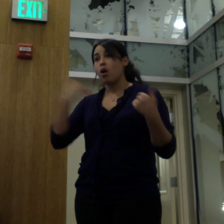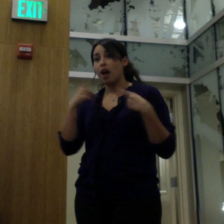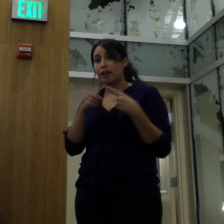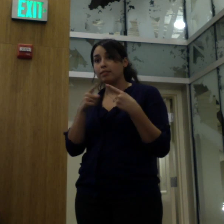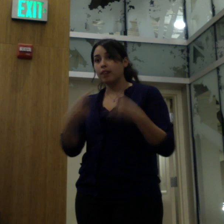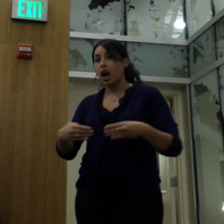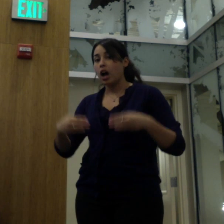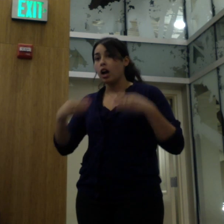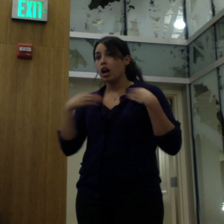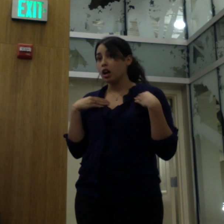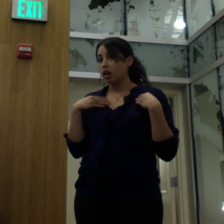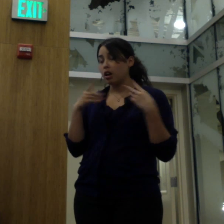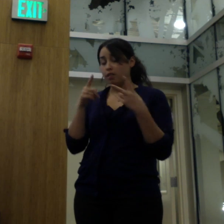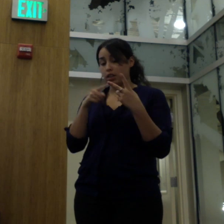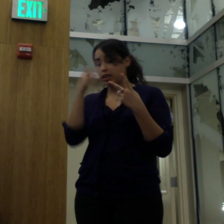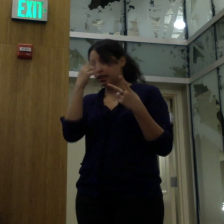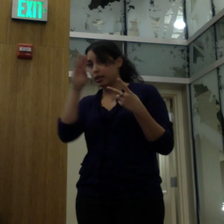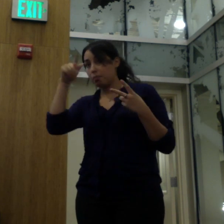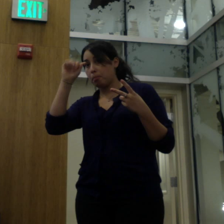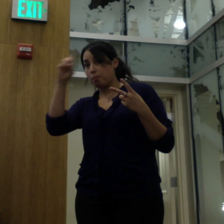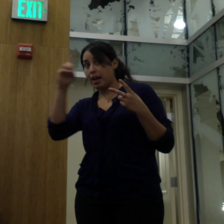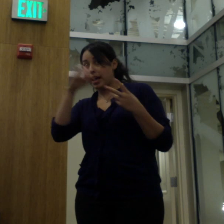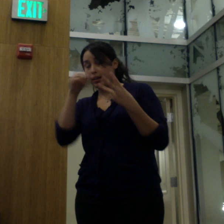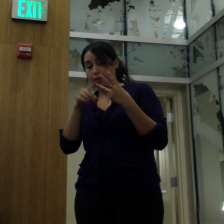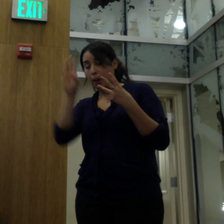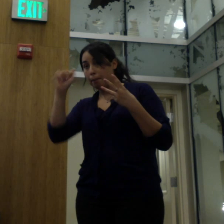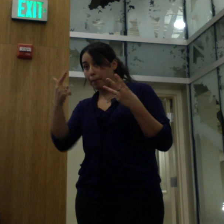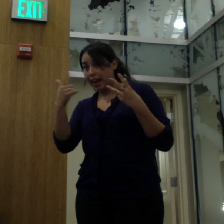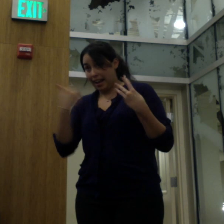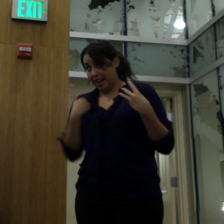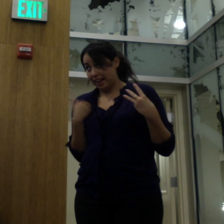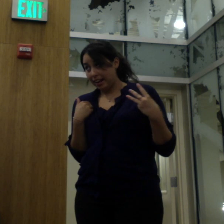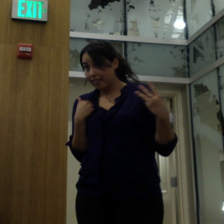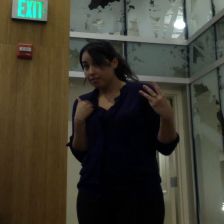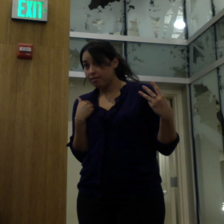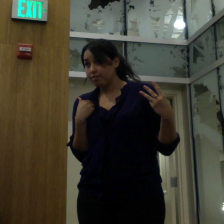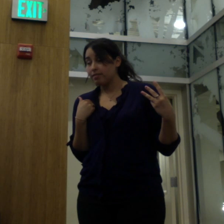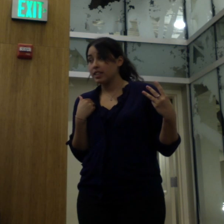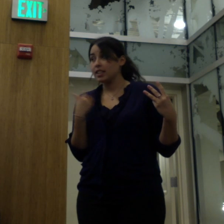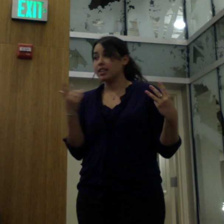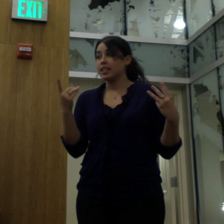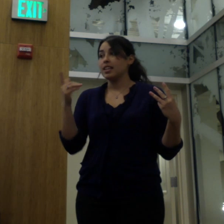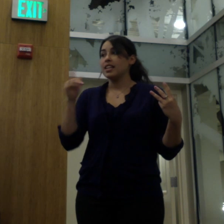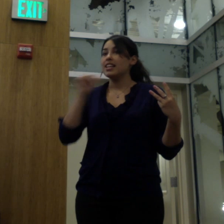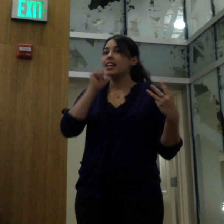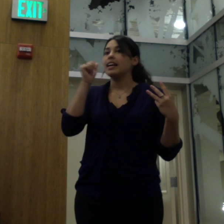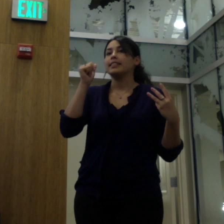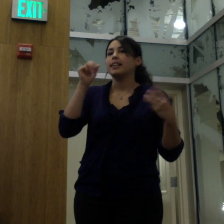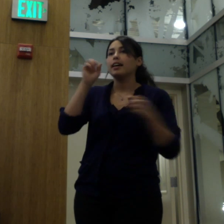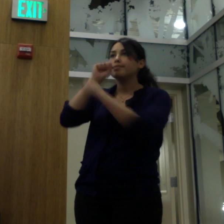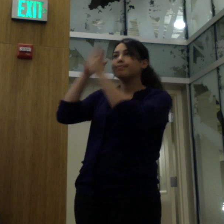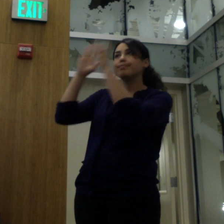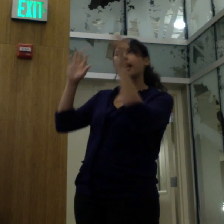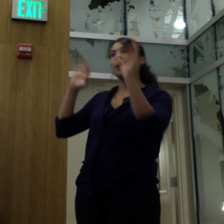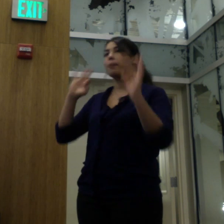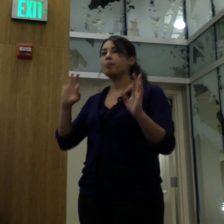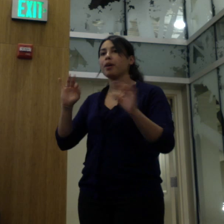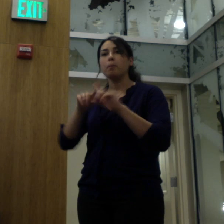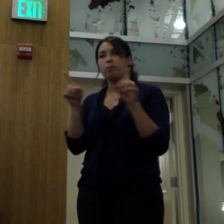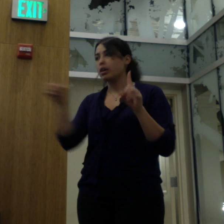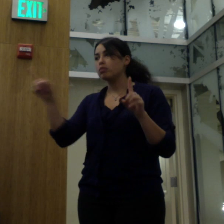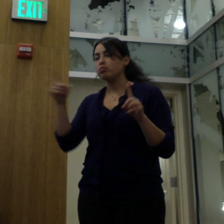Do I have a sleeping pad and a sleeping bag that's going to keep me warm? It's not the ideal, but it